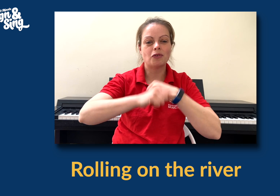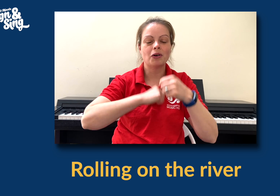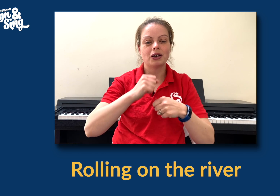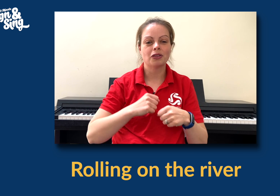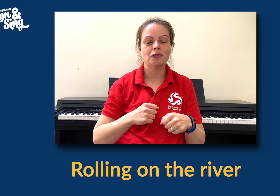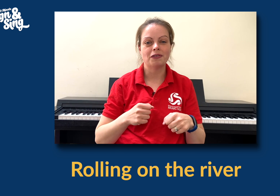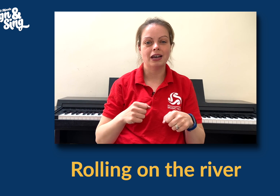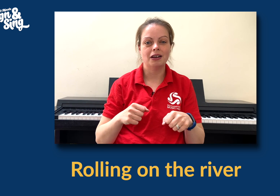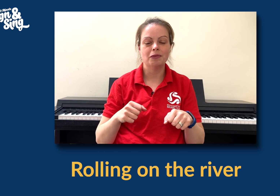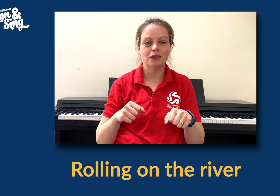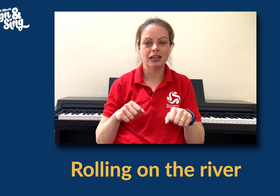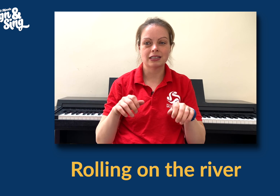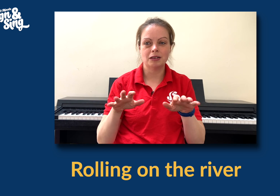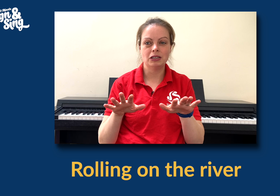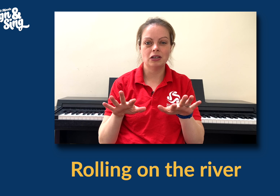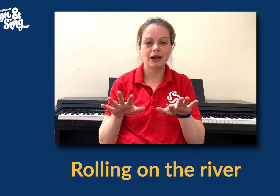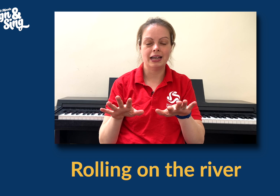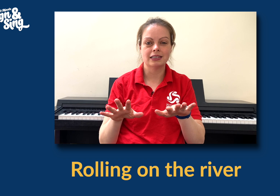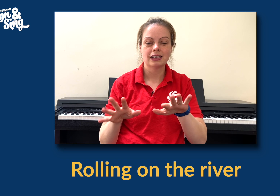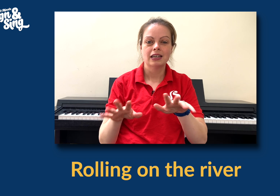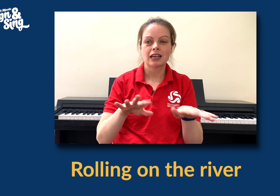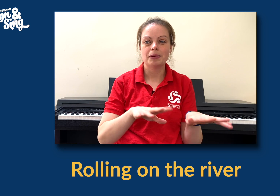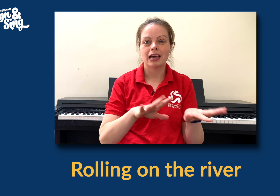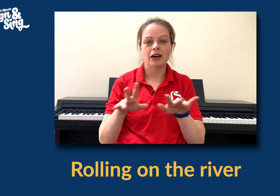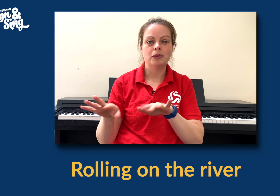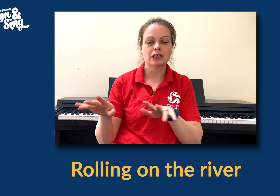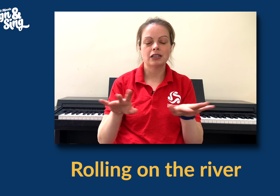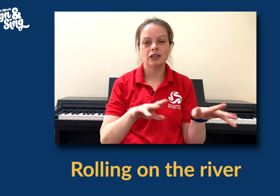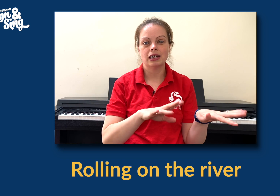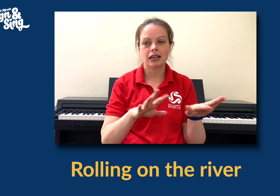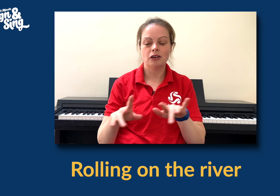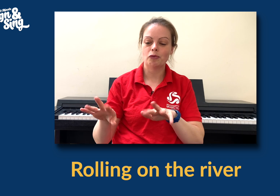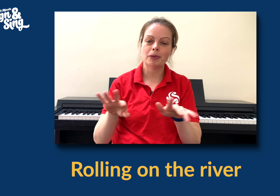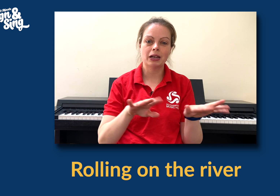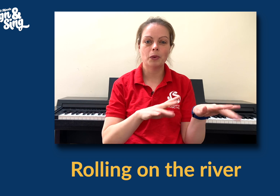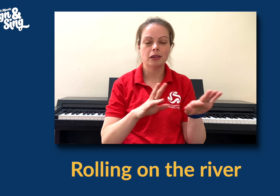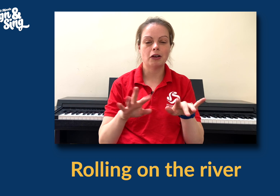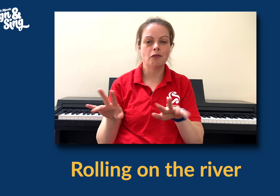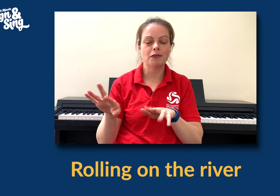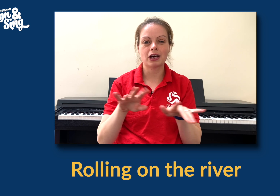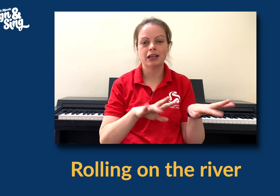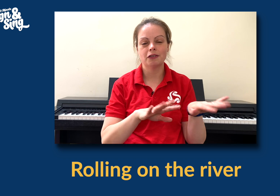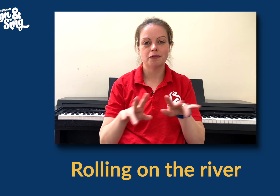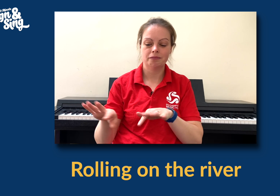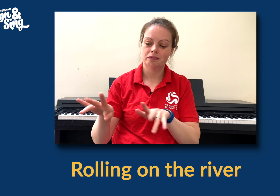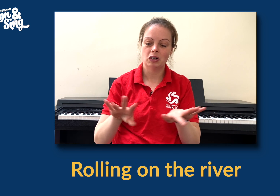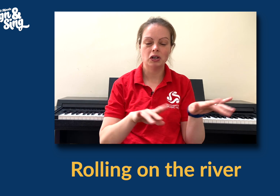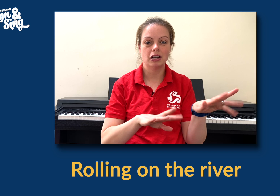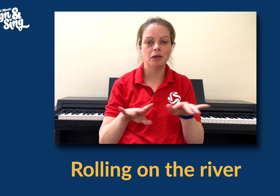bit, rolling on the river. And river is going to be two hands coming out, and we're just going to do like a little rippling with river kind